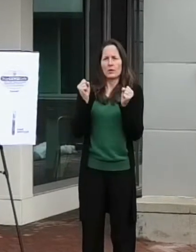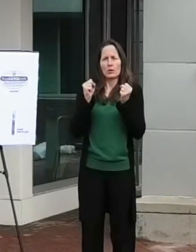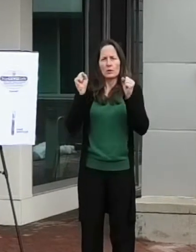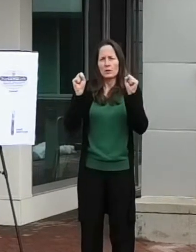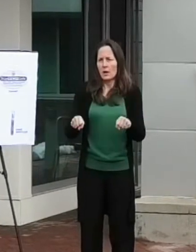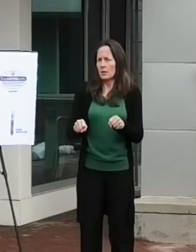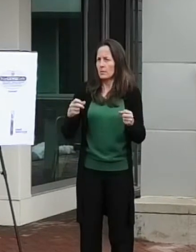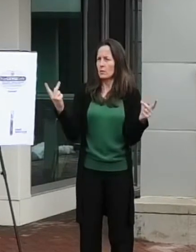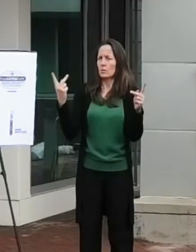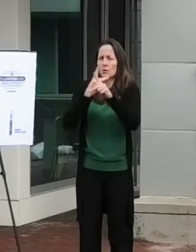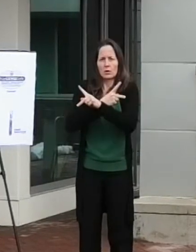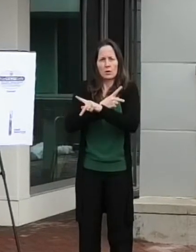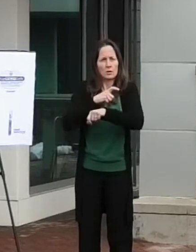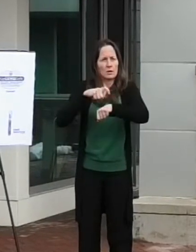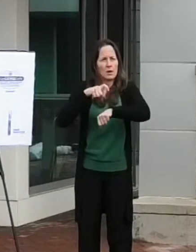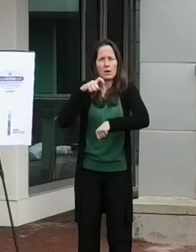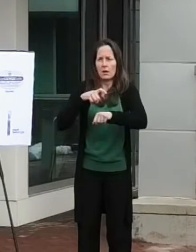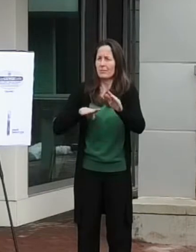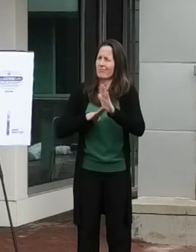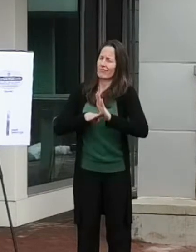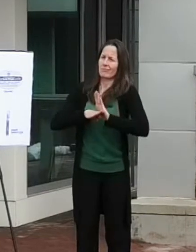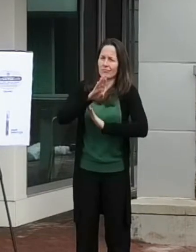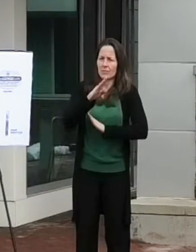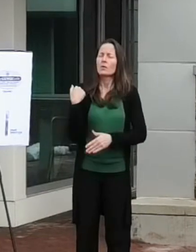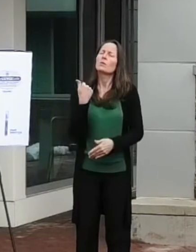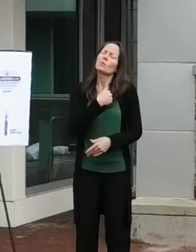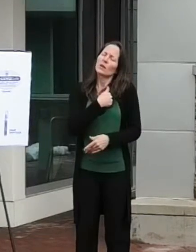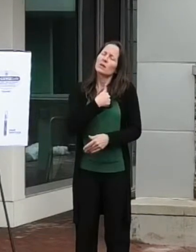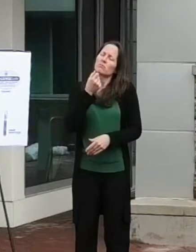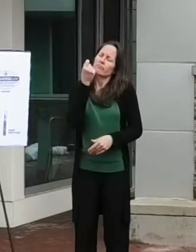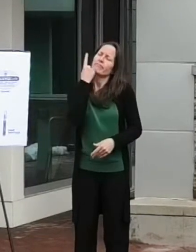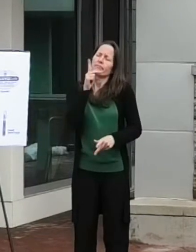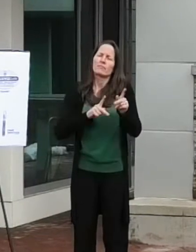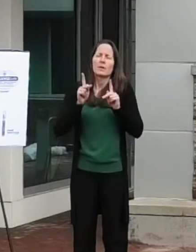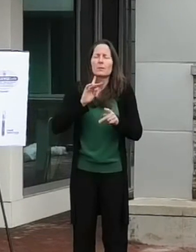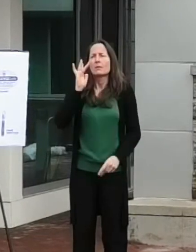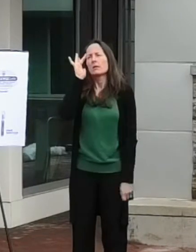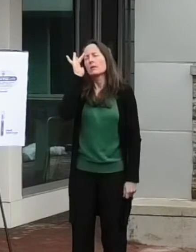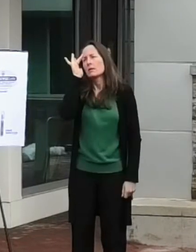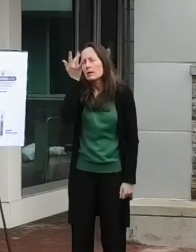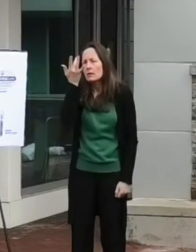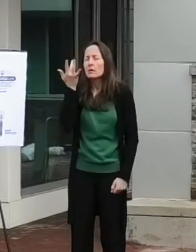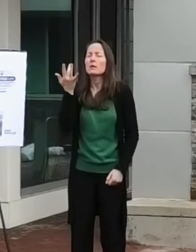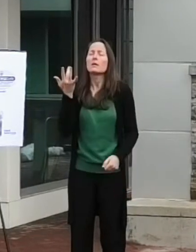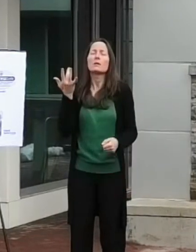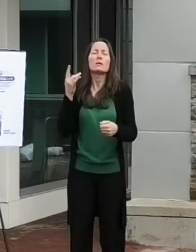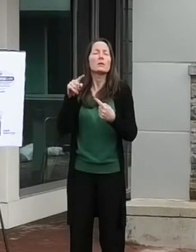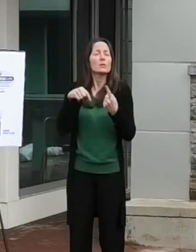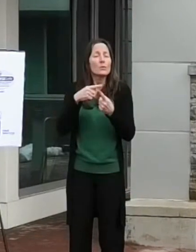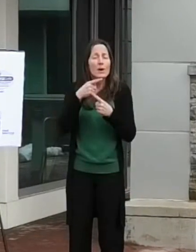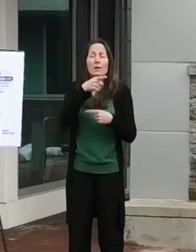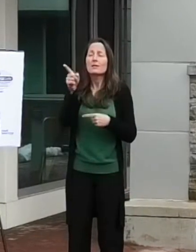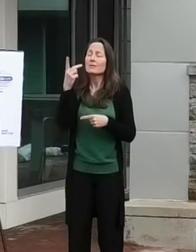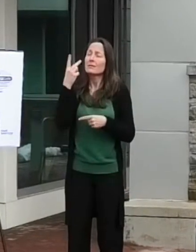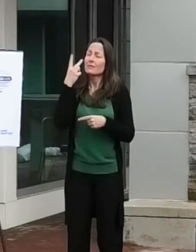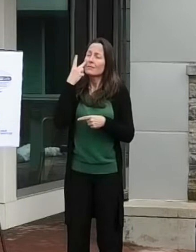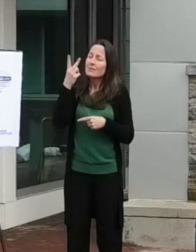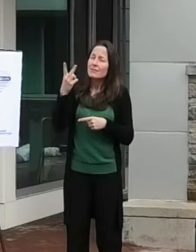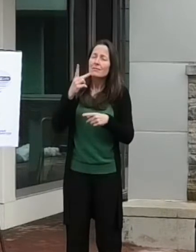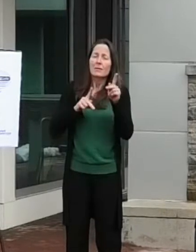is COVID-19 fatigue, as the reminders to wear a mask, stay 6 feet